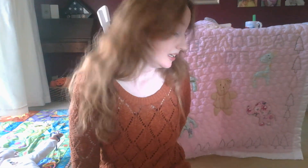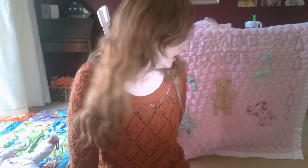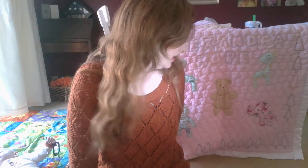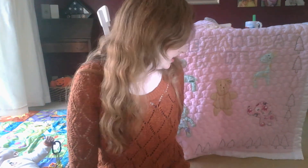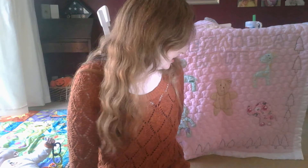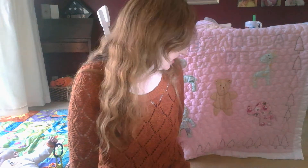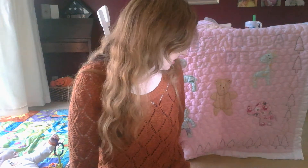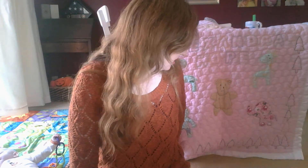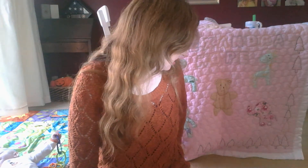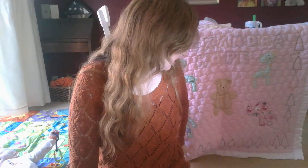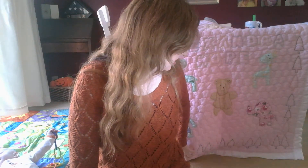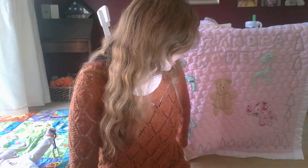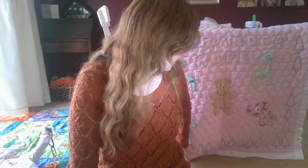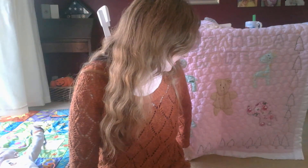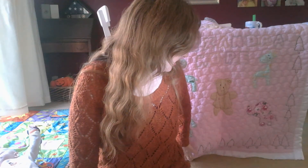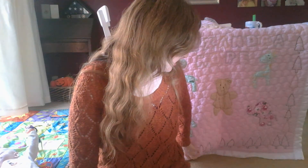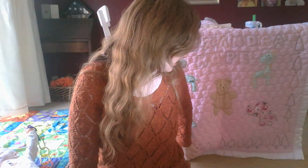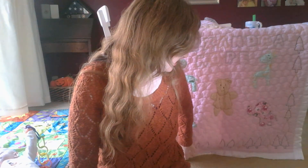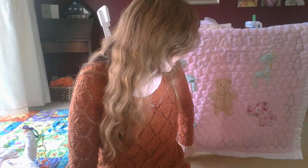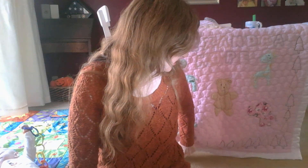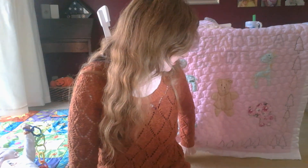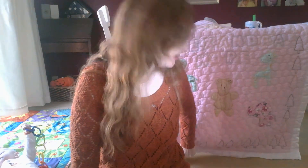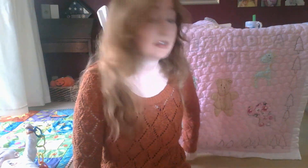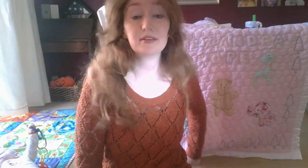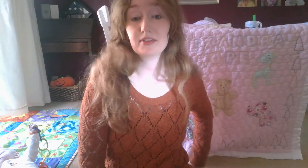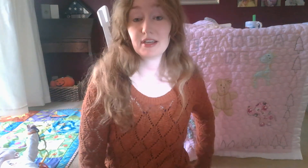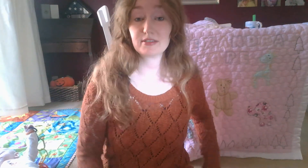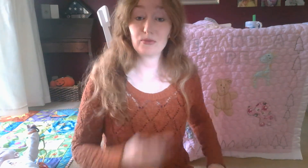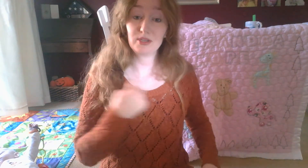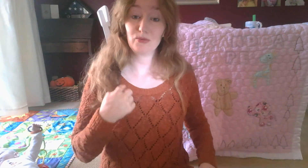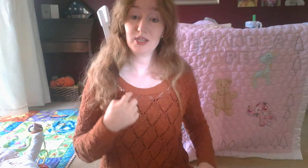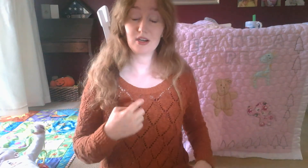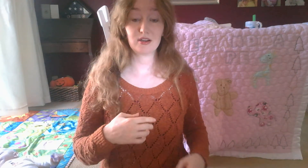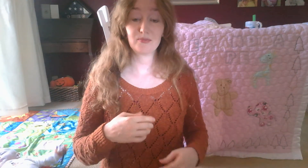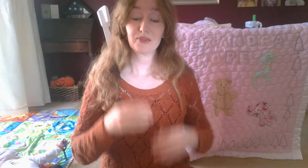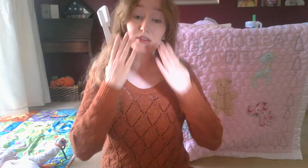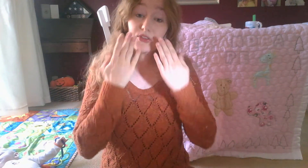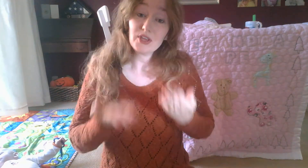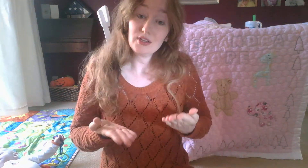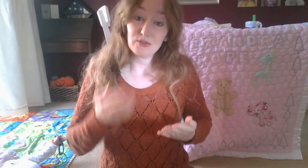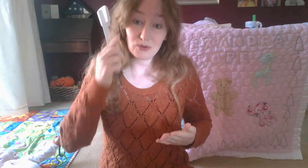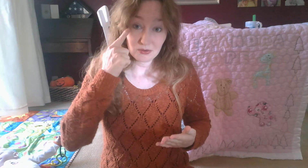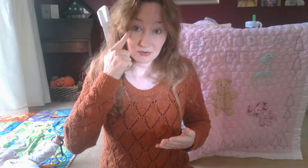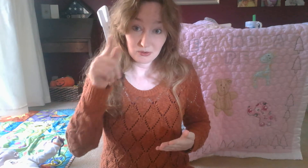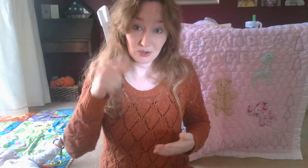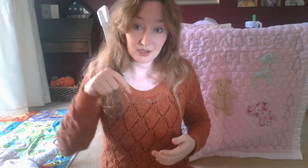And yeah, so we are thankful for